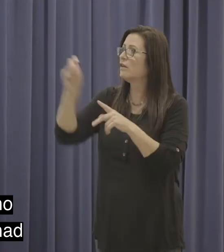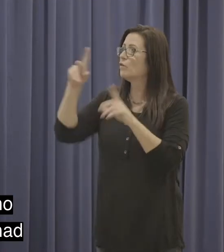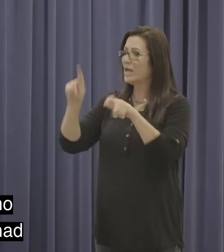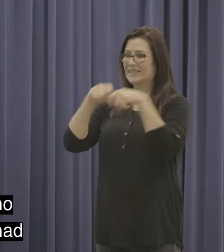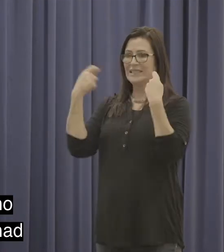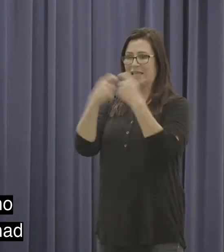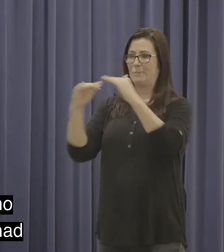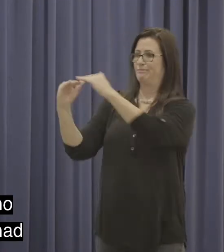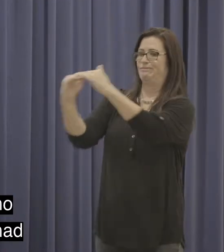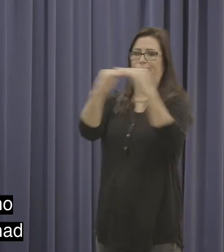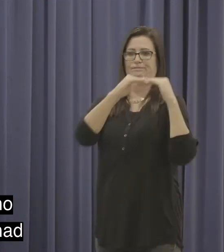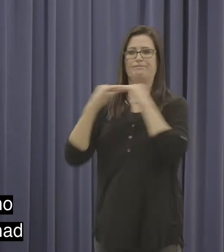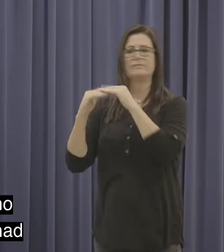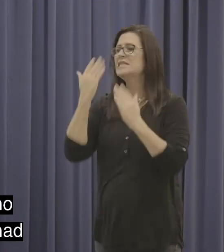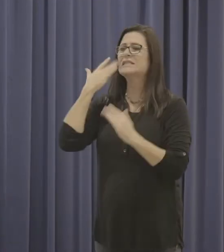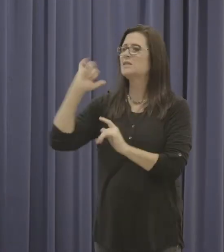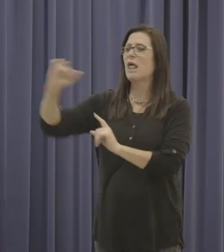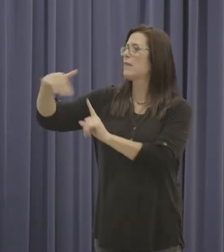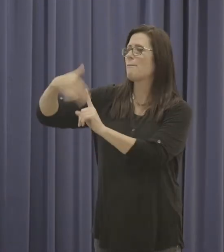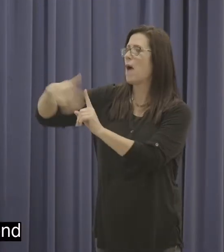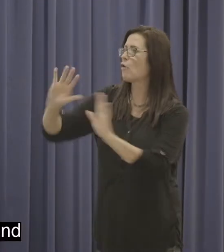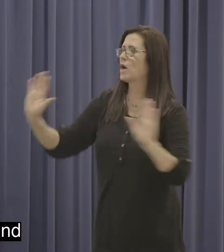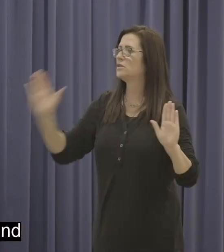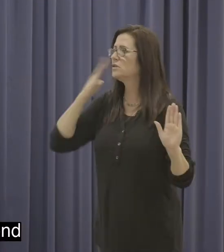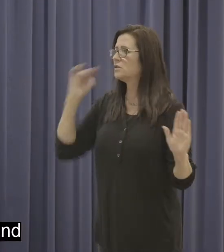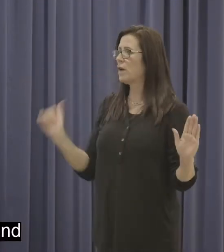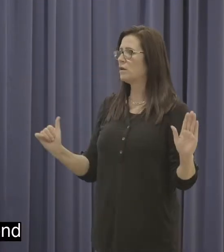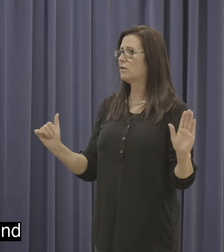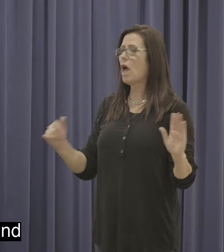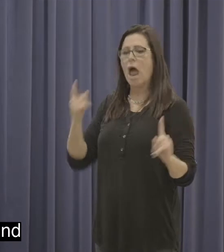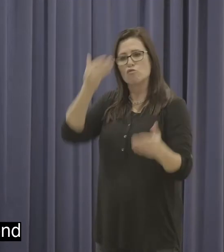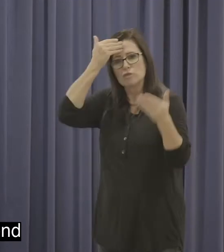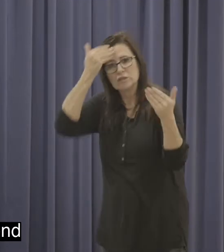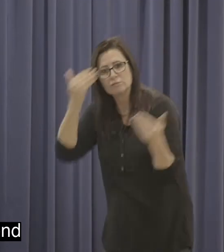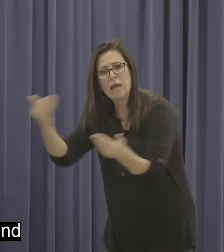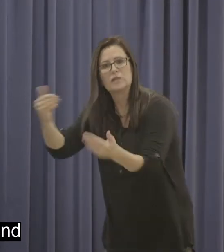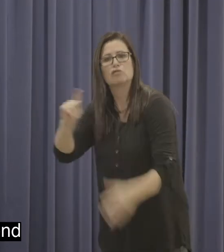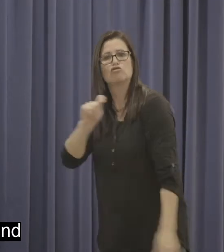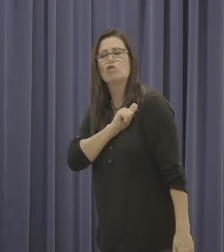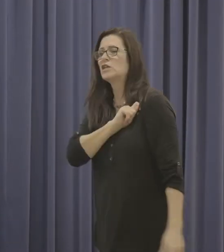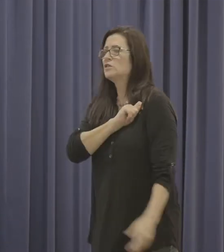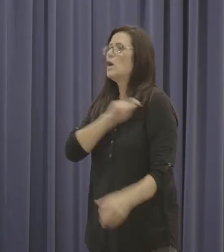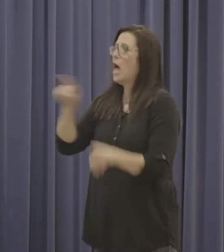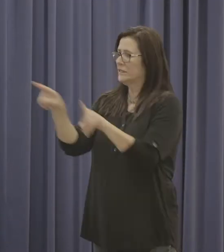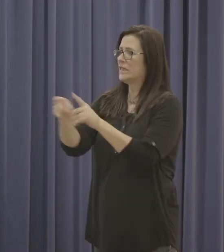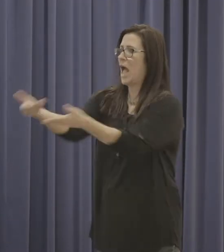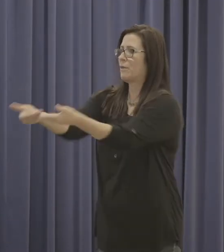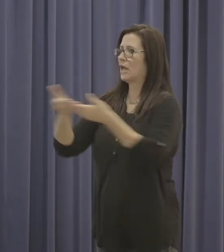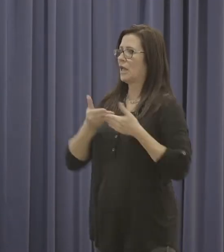equally, no matter what background they had, and with the respect they deserve, they will tend to respond in the same